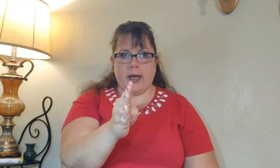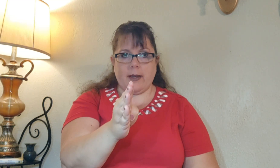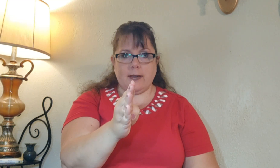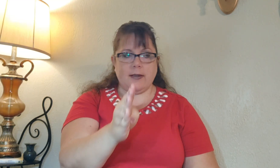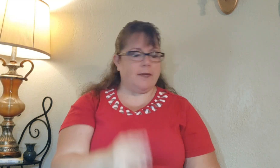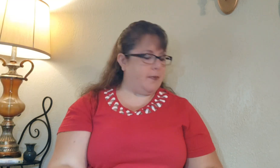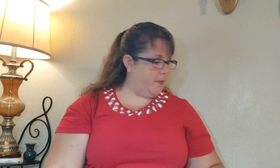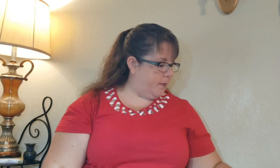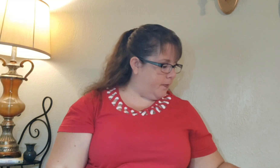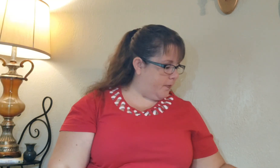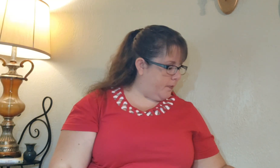direct.